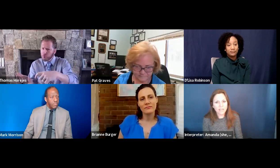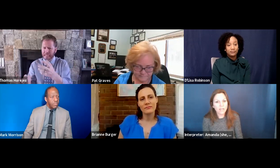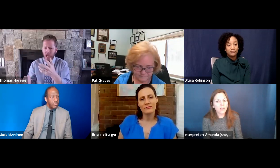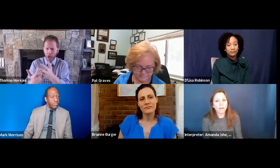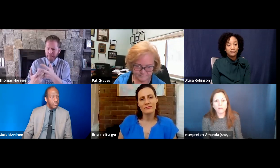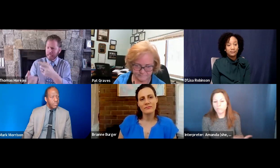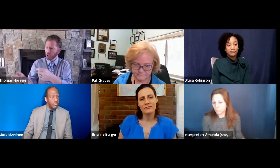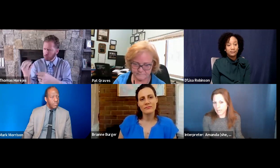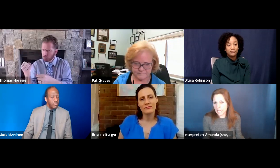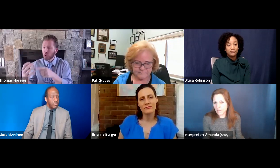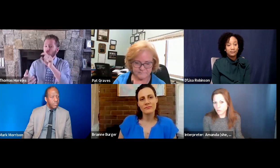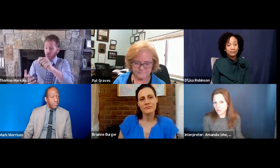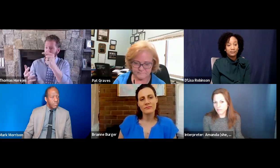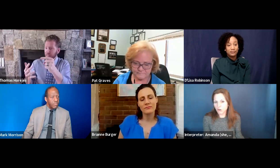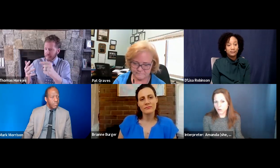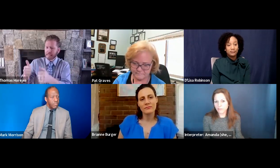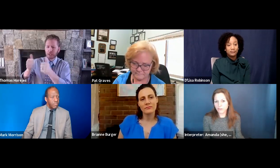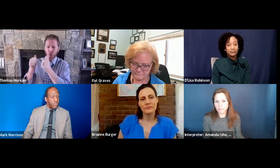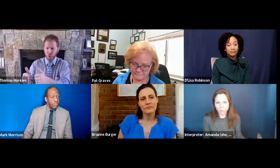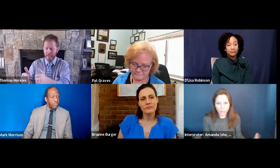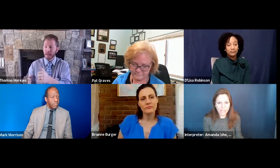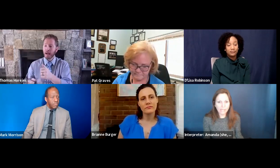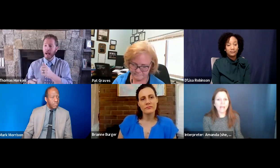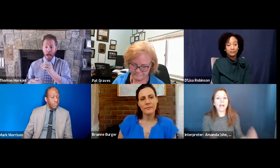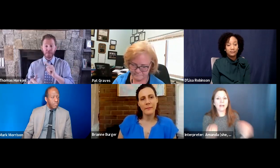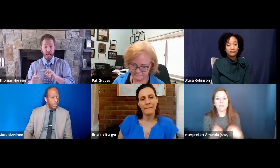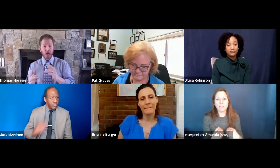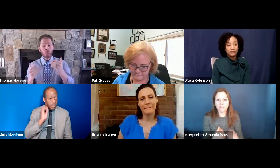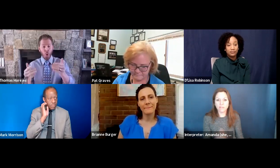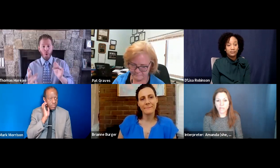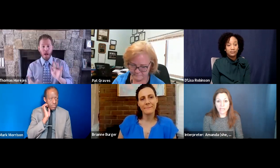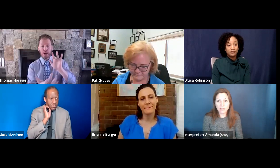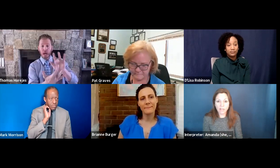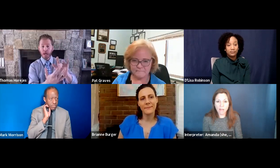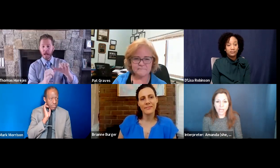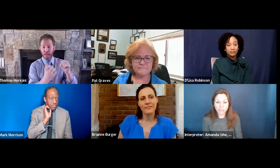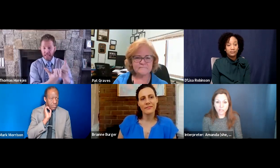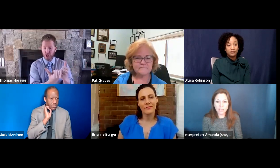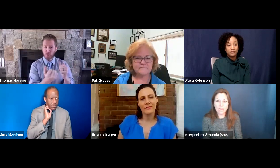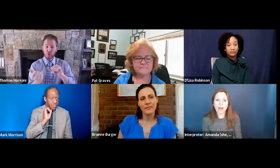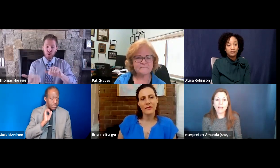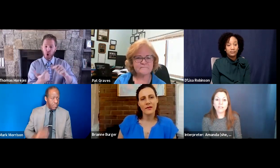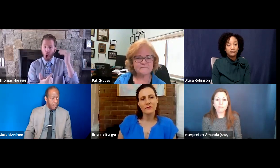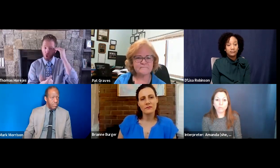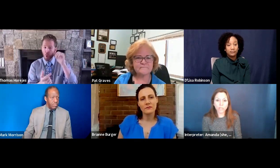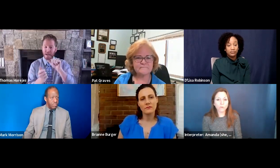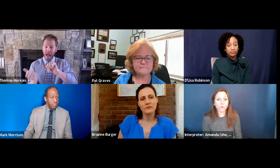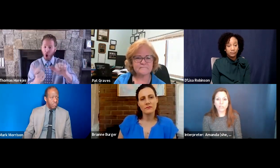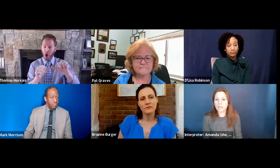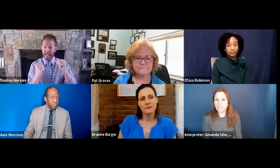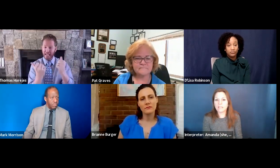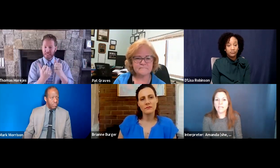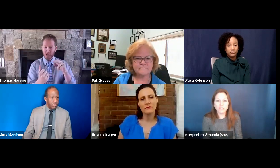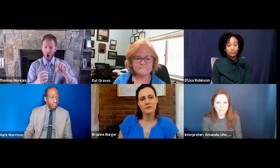has engaged with the deaf and hard of hearing employee and gotten a list of their needs and accommodations, and now I, as the employer, am